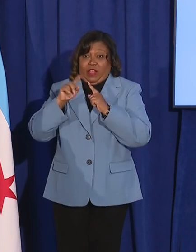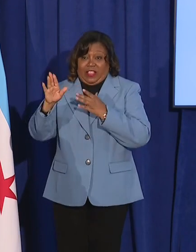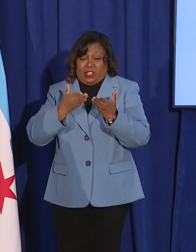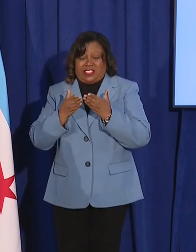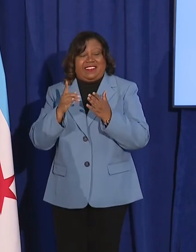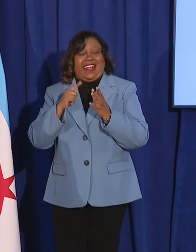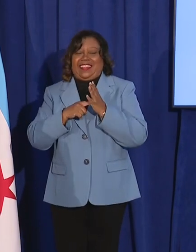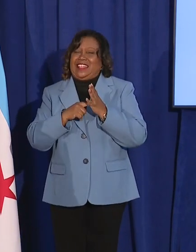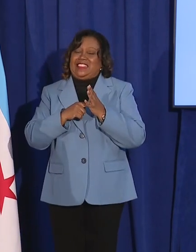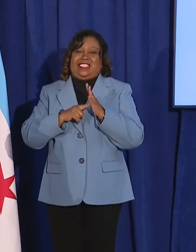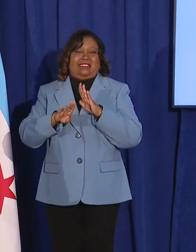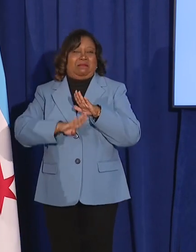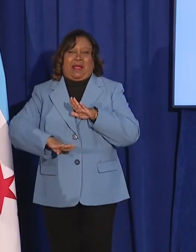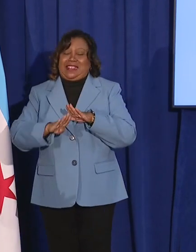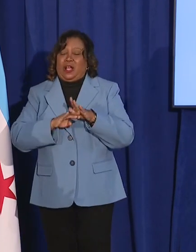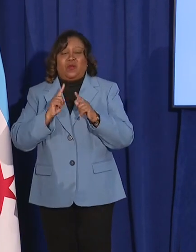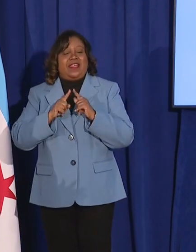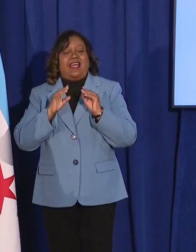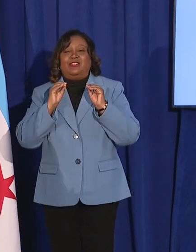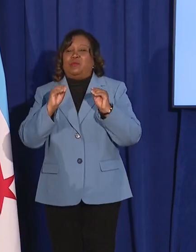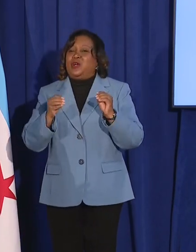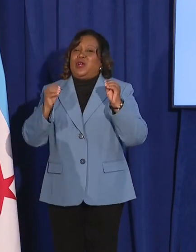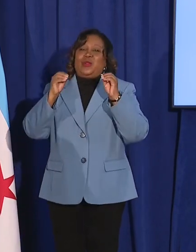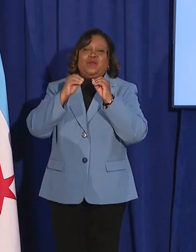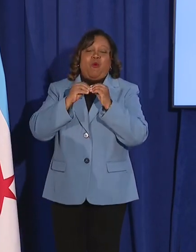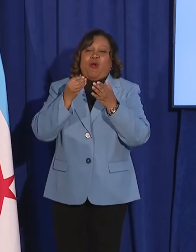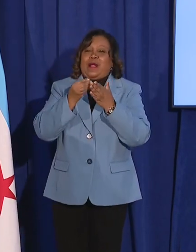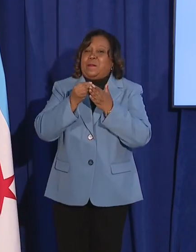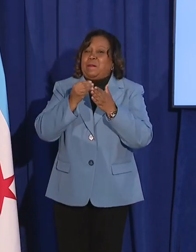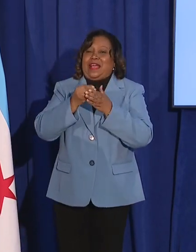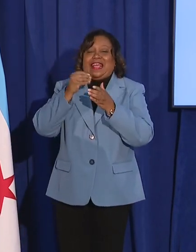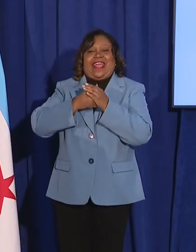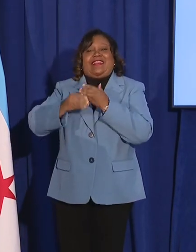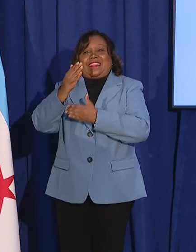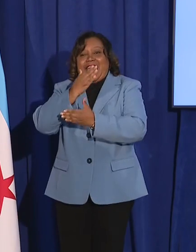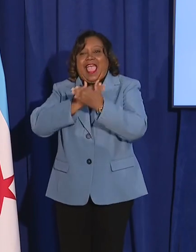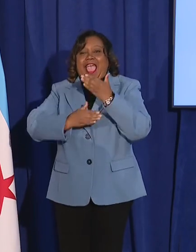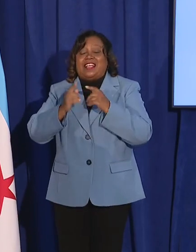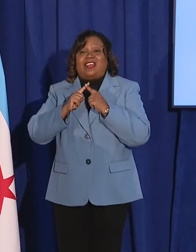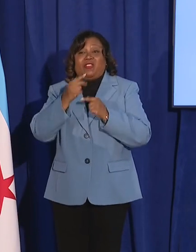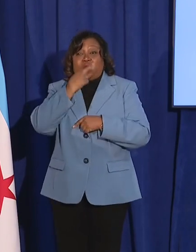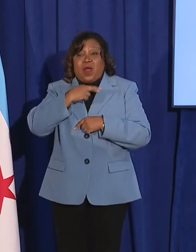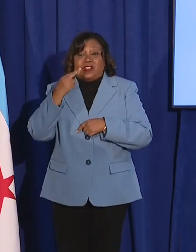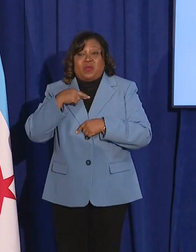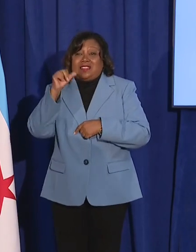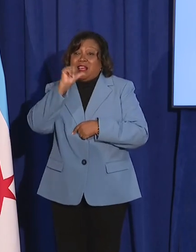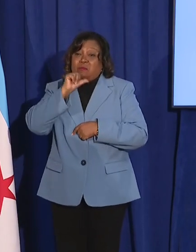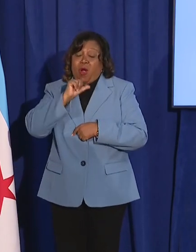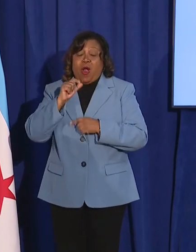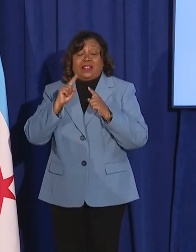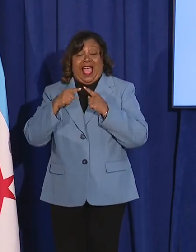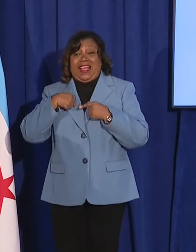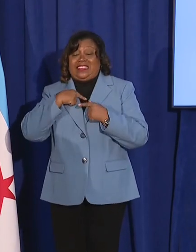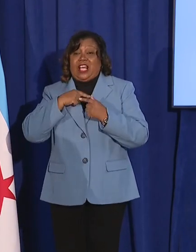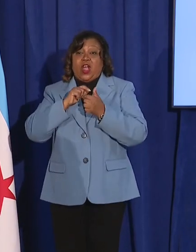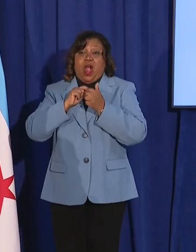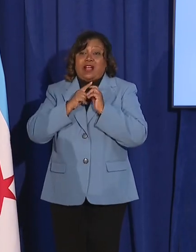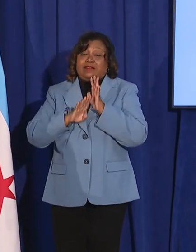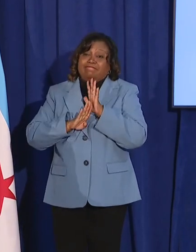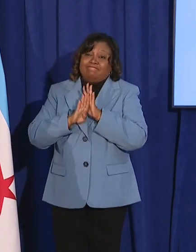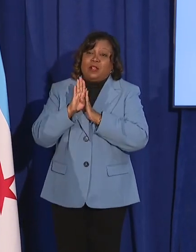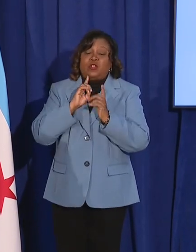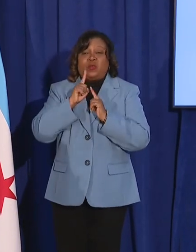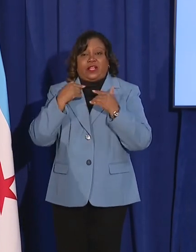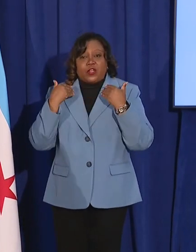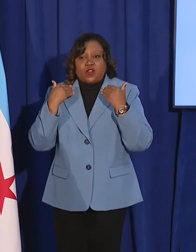Folks, this is fundamental. We just got to put more money in the hands of these restaurants and bars as they are compelled to